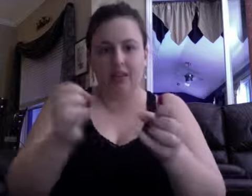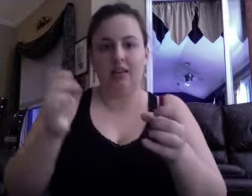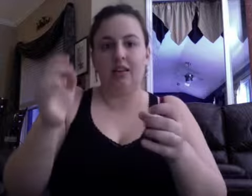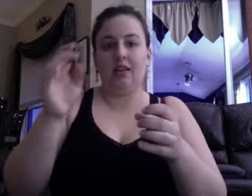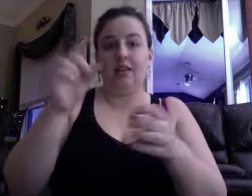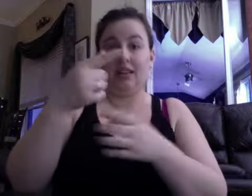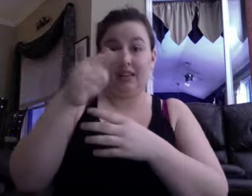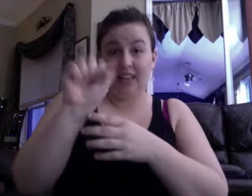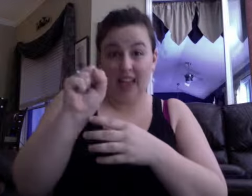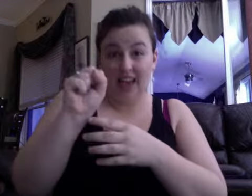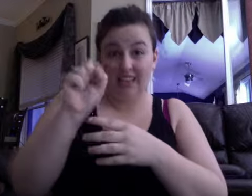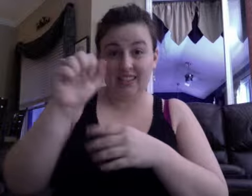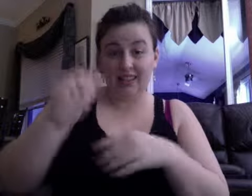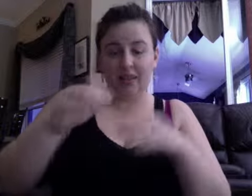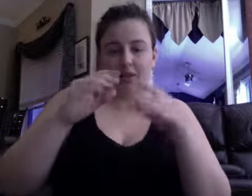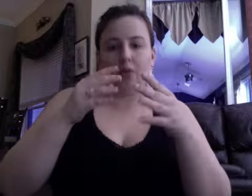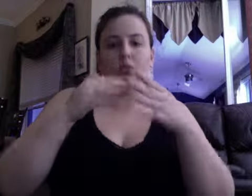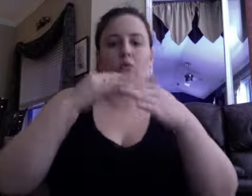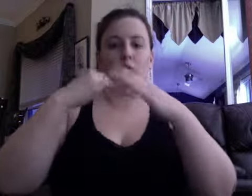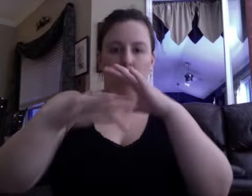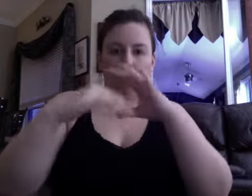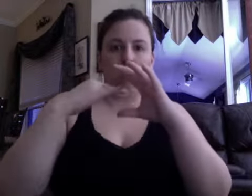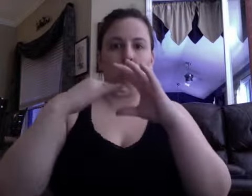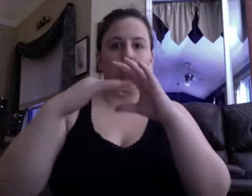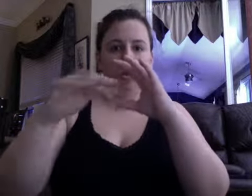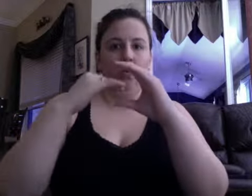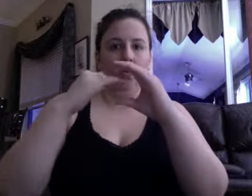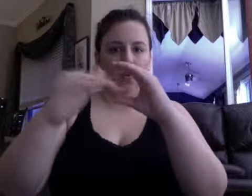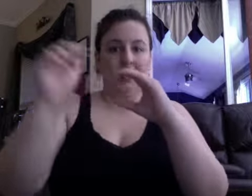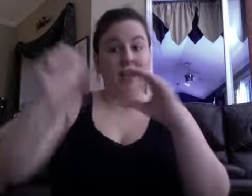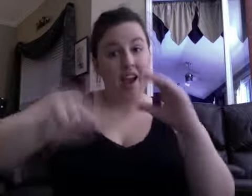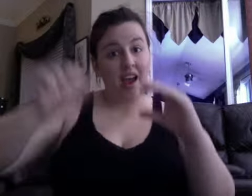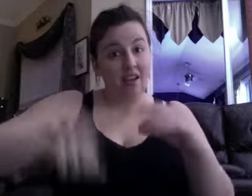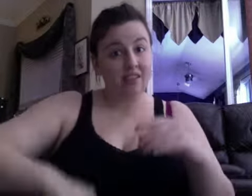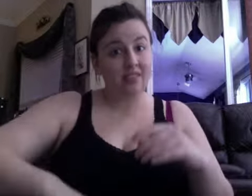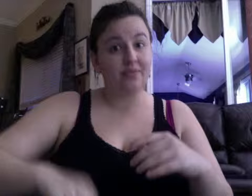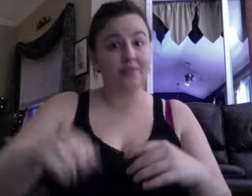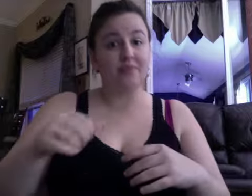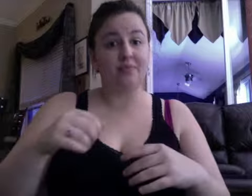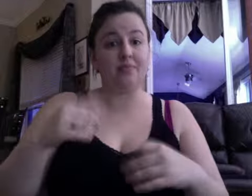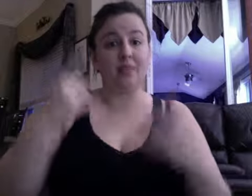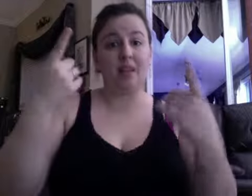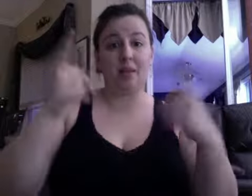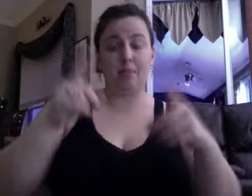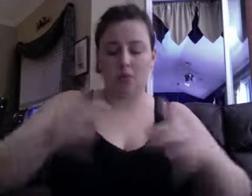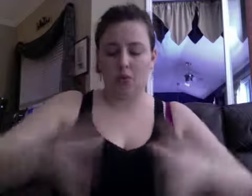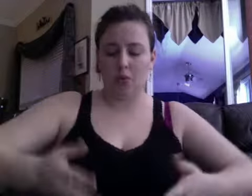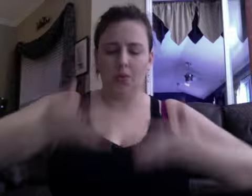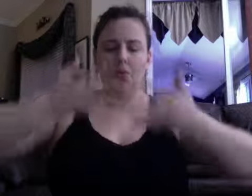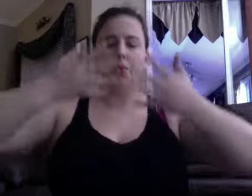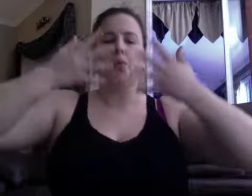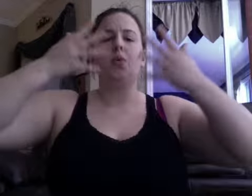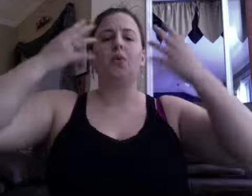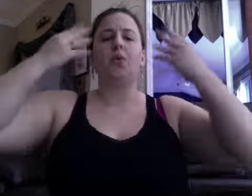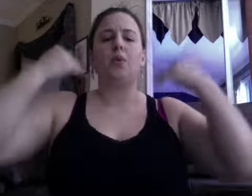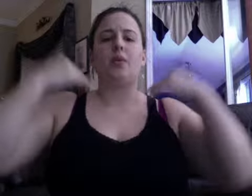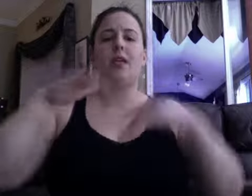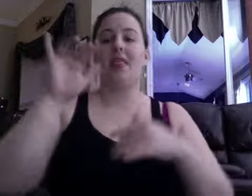gases can pass through them. So when we take a breath in, then that oxygen goes through